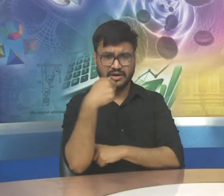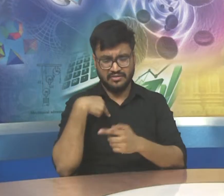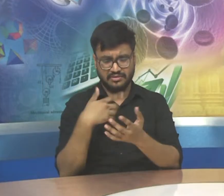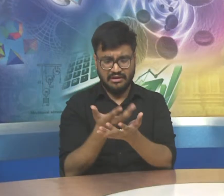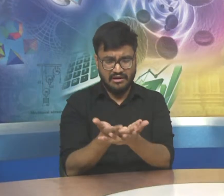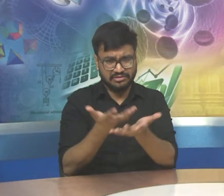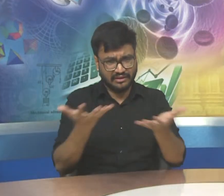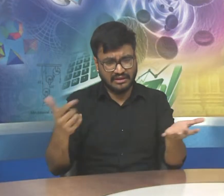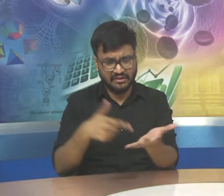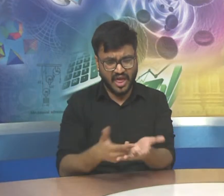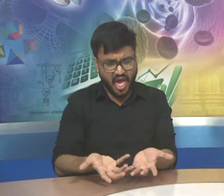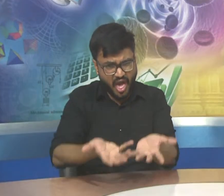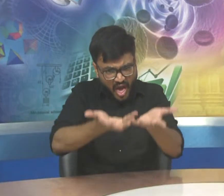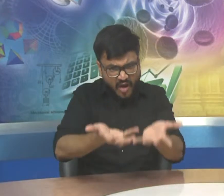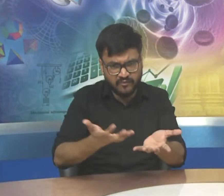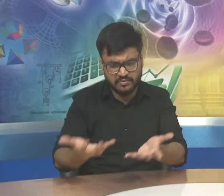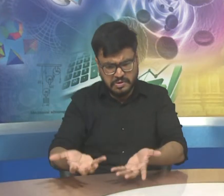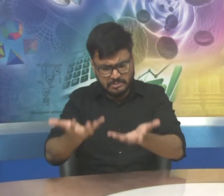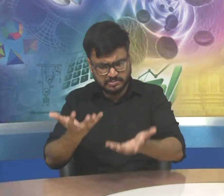What is energy?